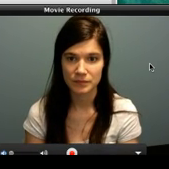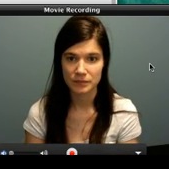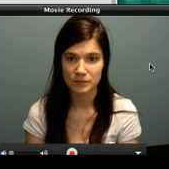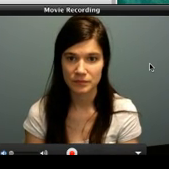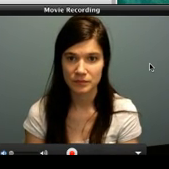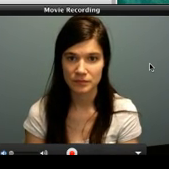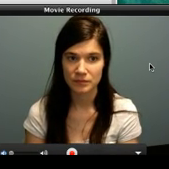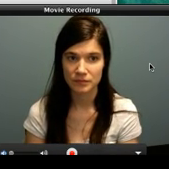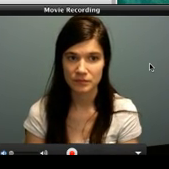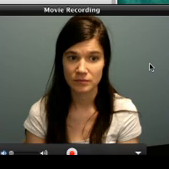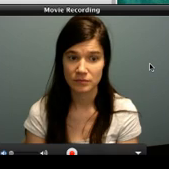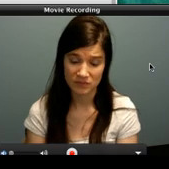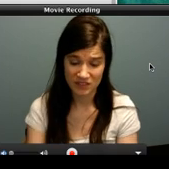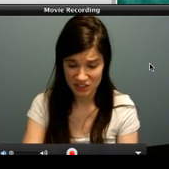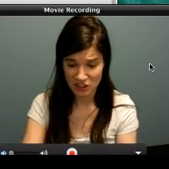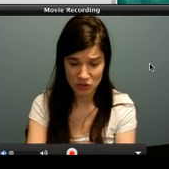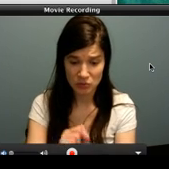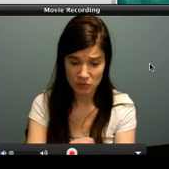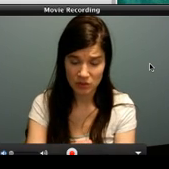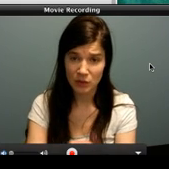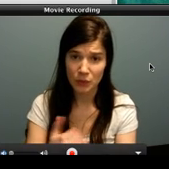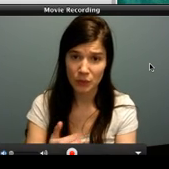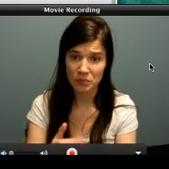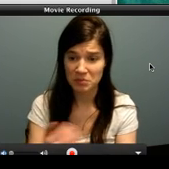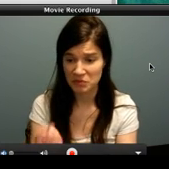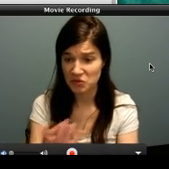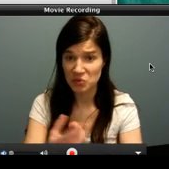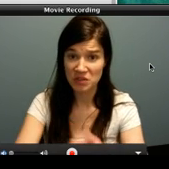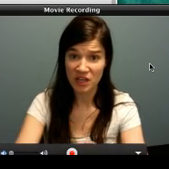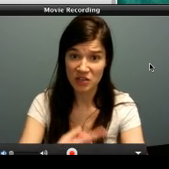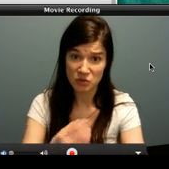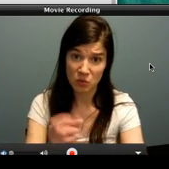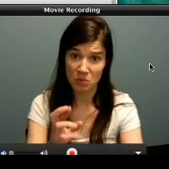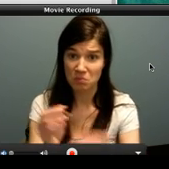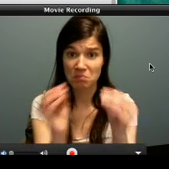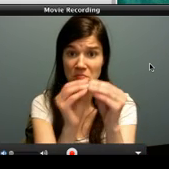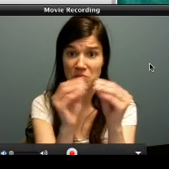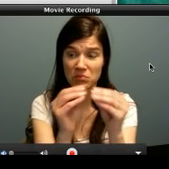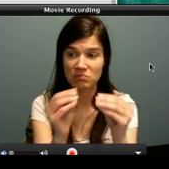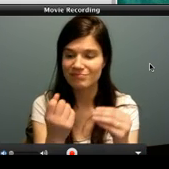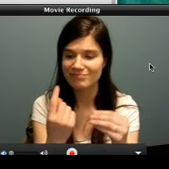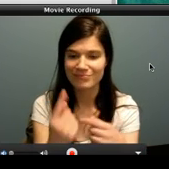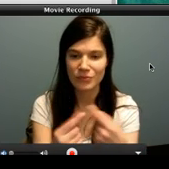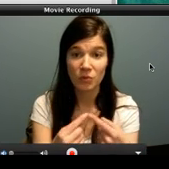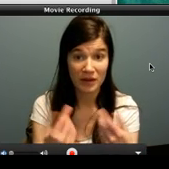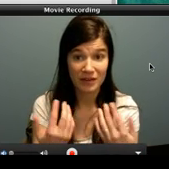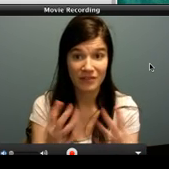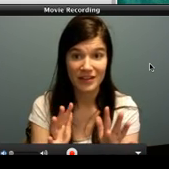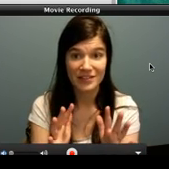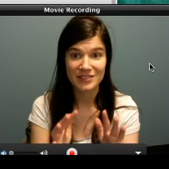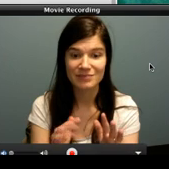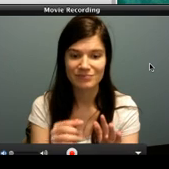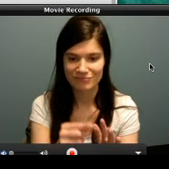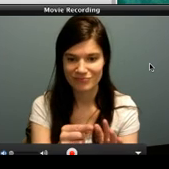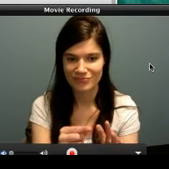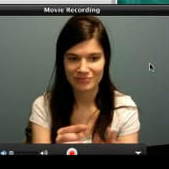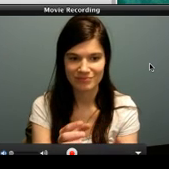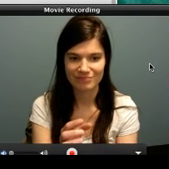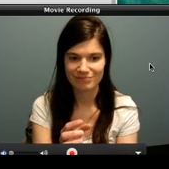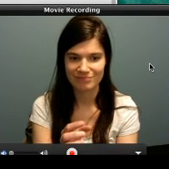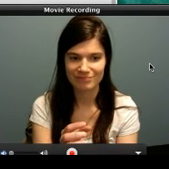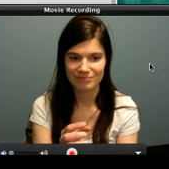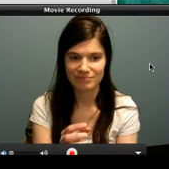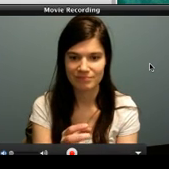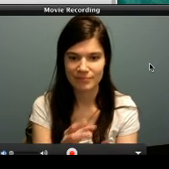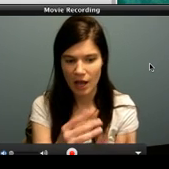of this work may take several days or longer to complete. Once the simulation is complete, you will be given appointment options for